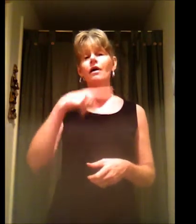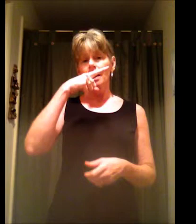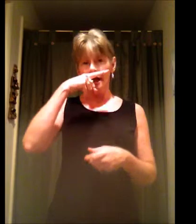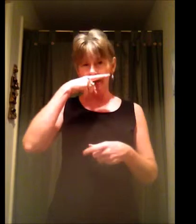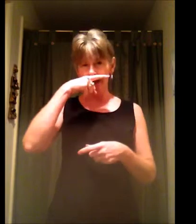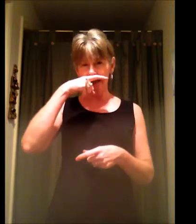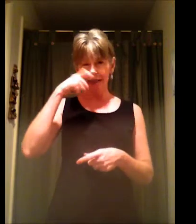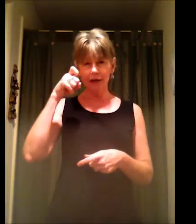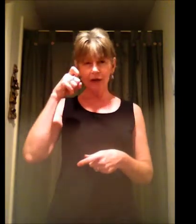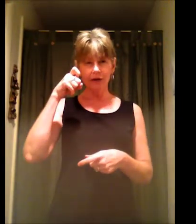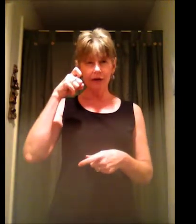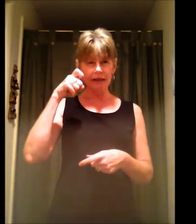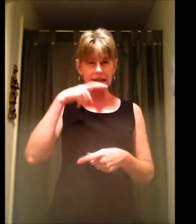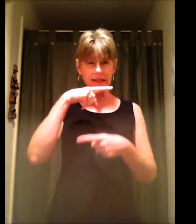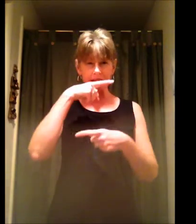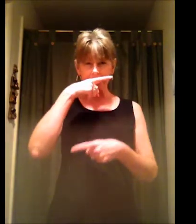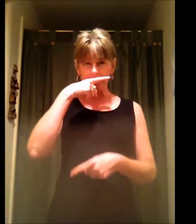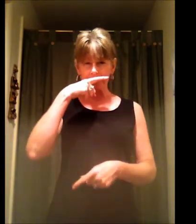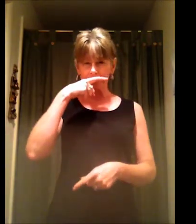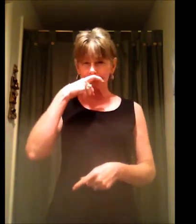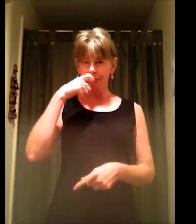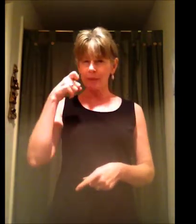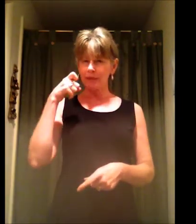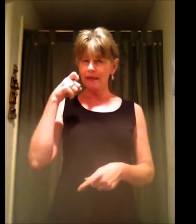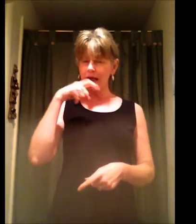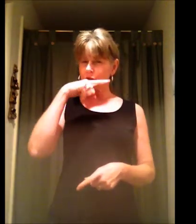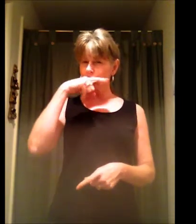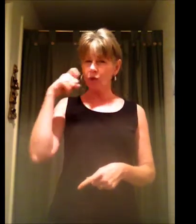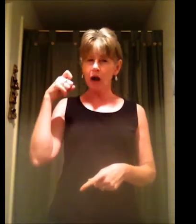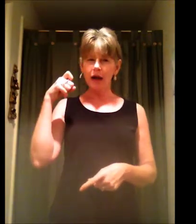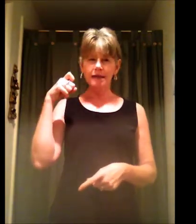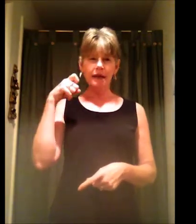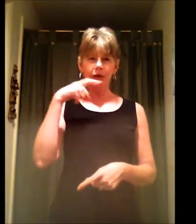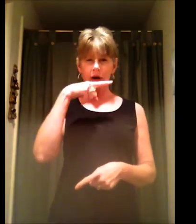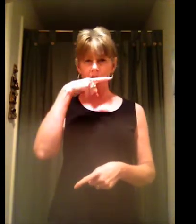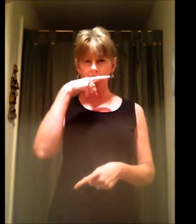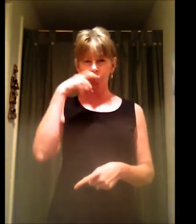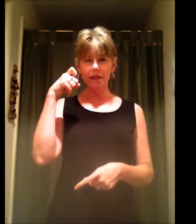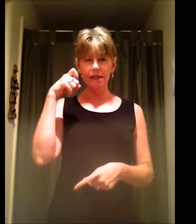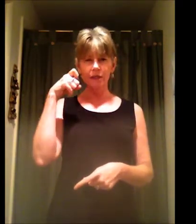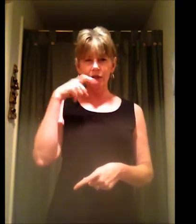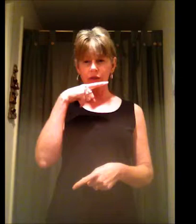I think cereal is from the sign dry, as I recall that Teresa would do.